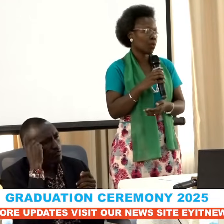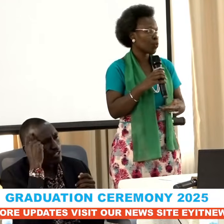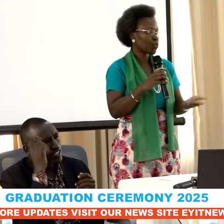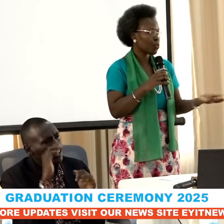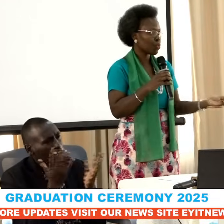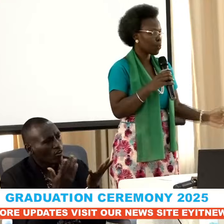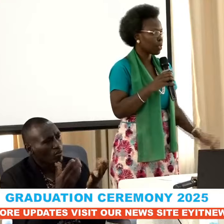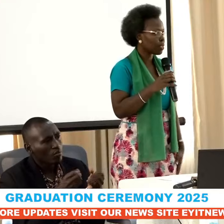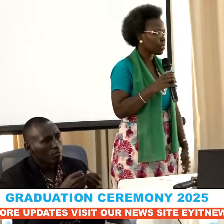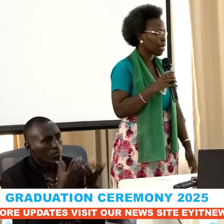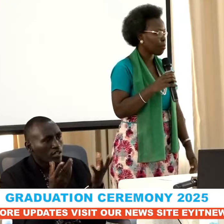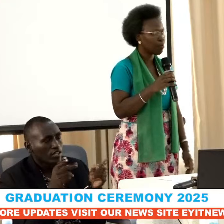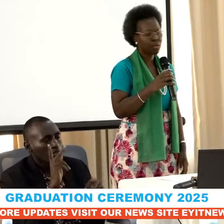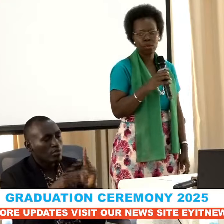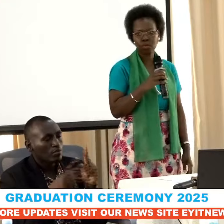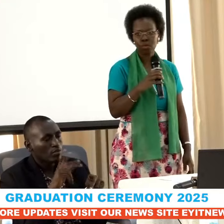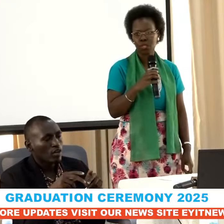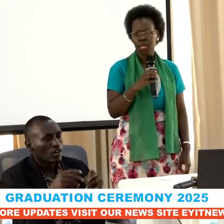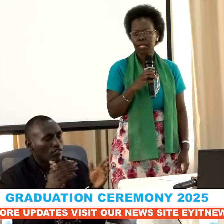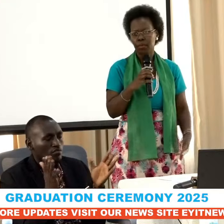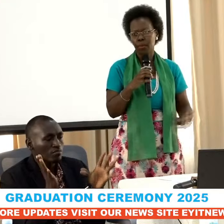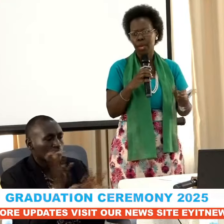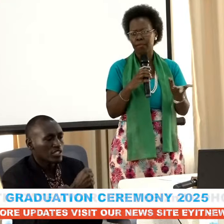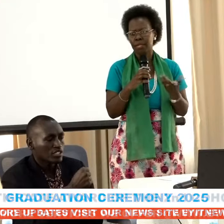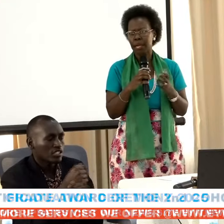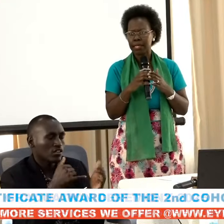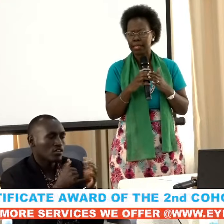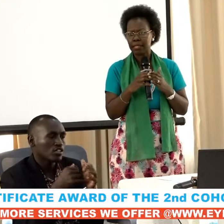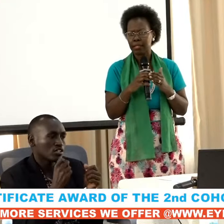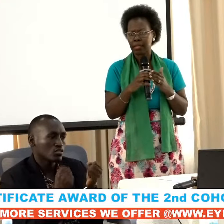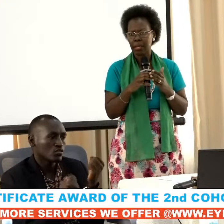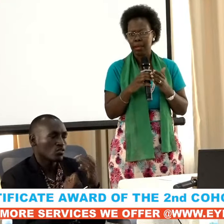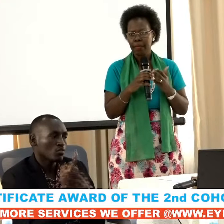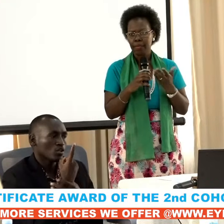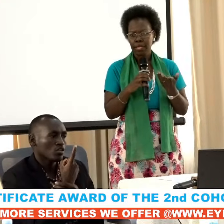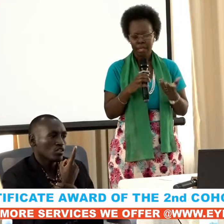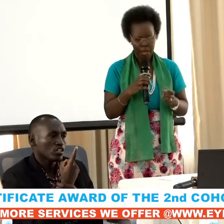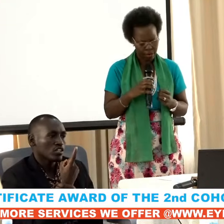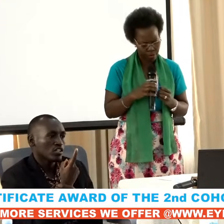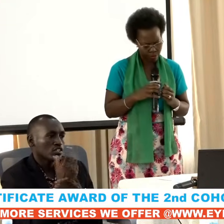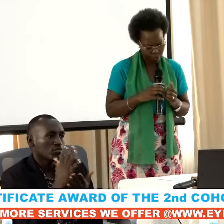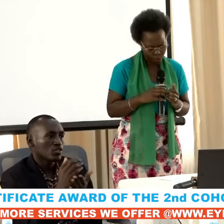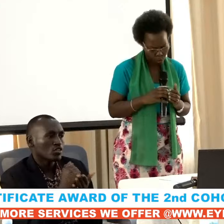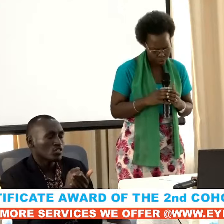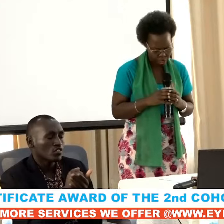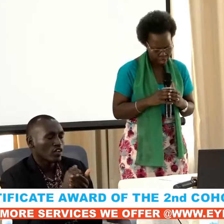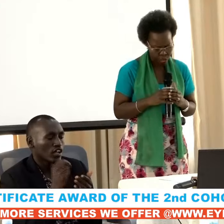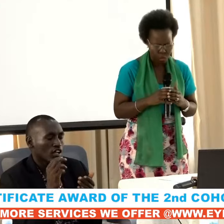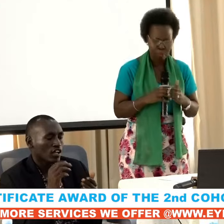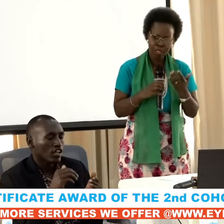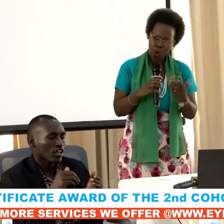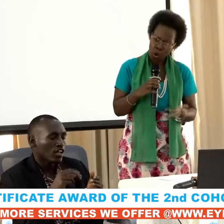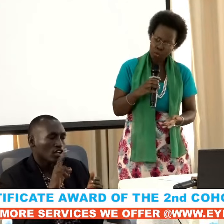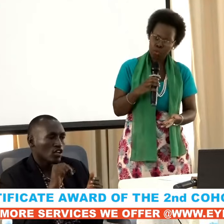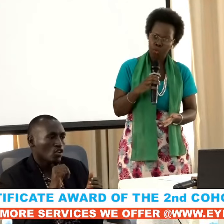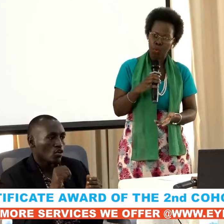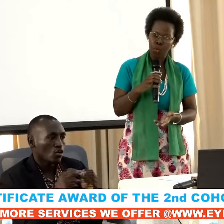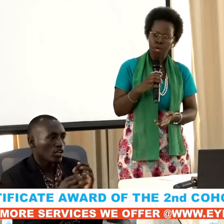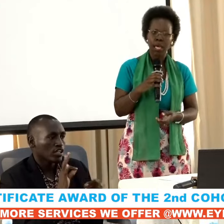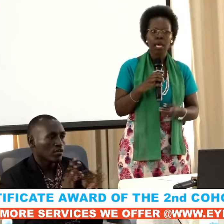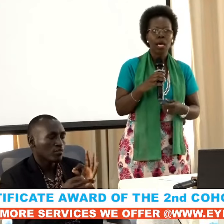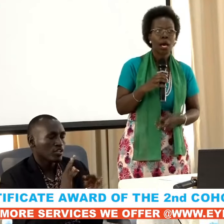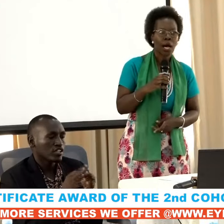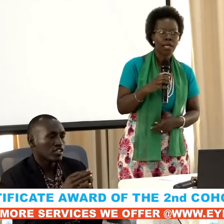because all through the time I've been going to church, we haven't had this kind of communication. But